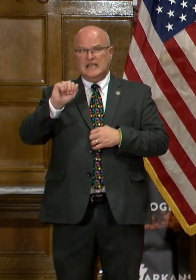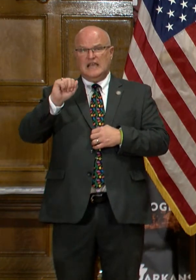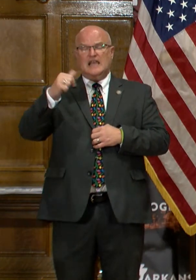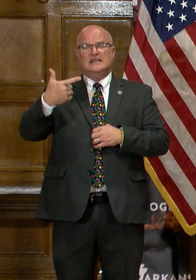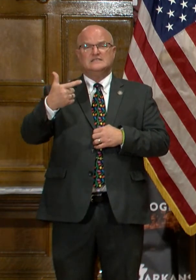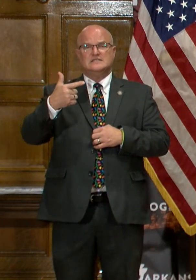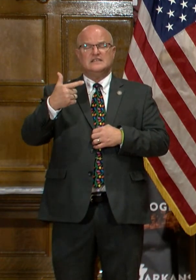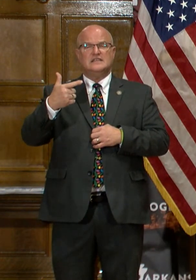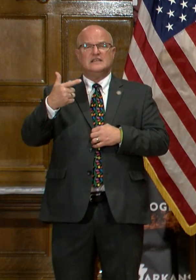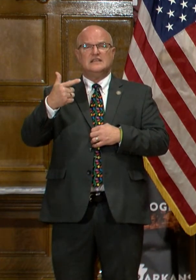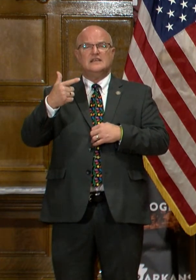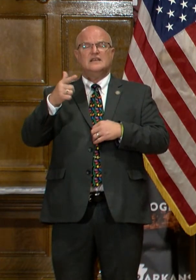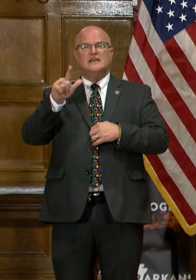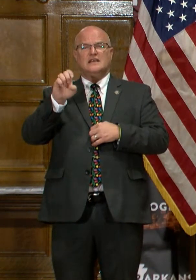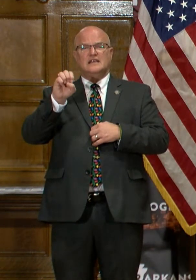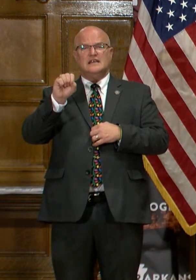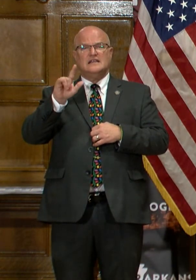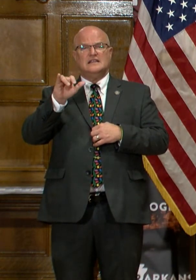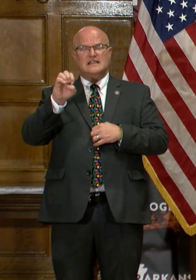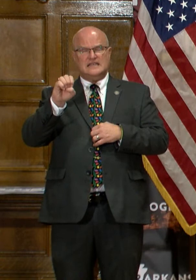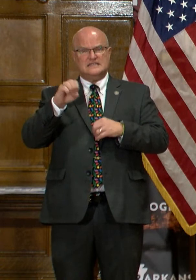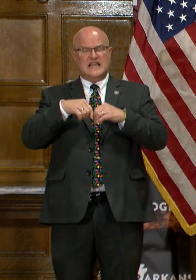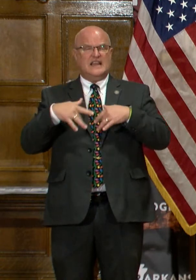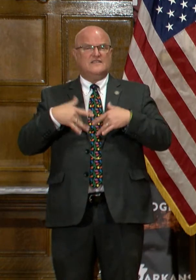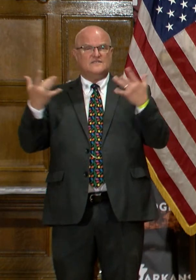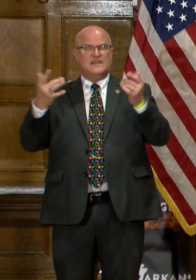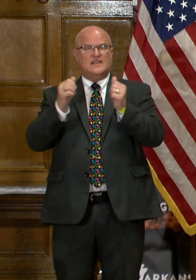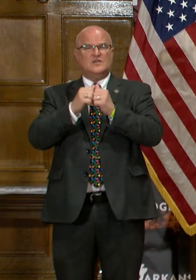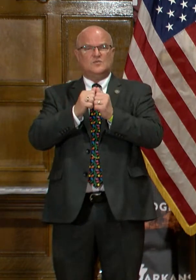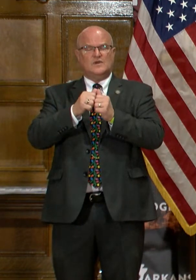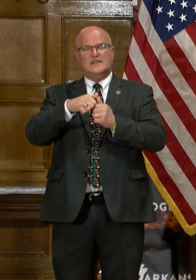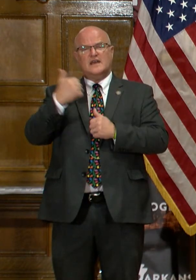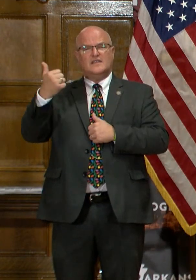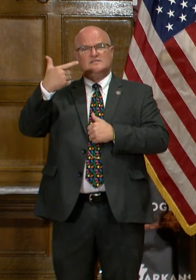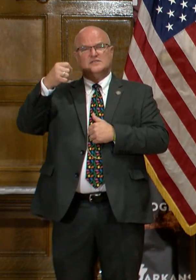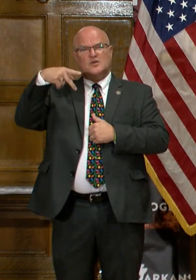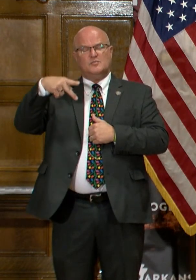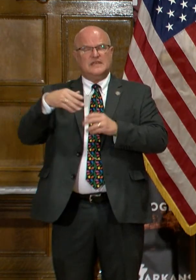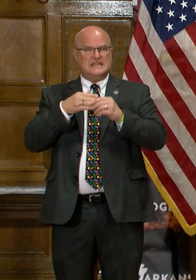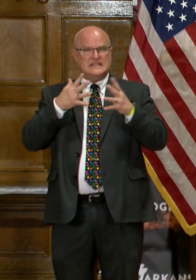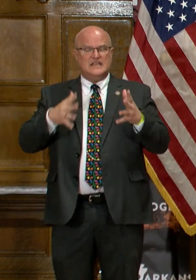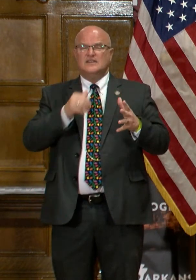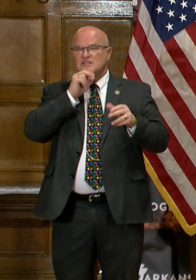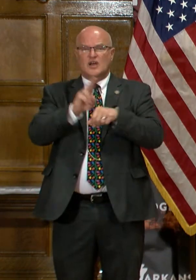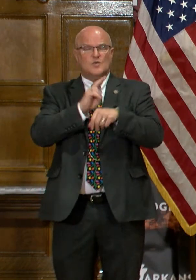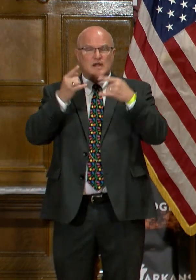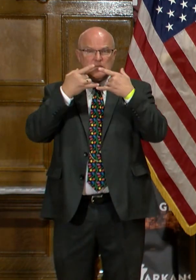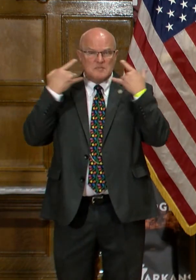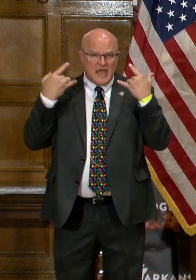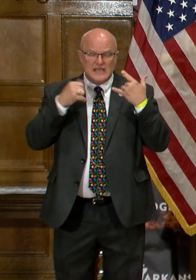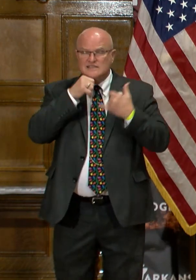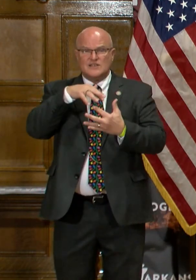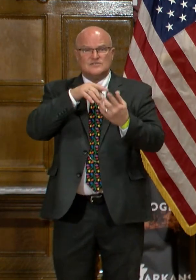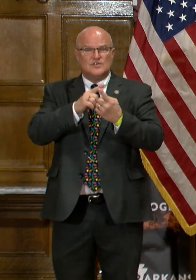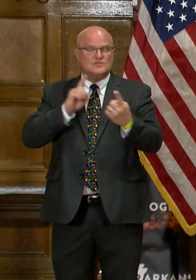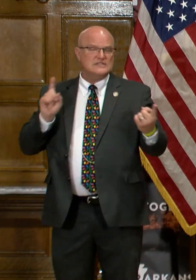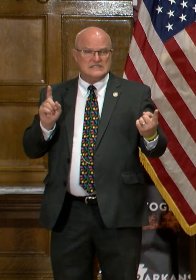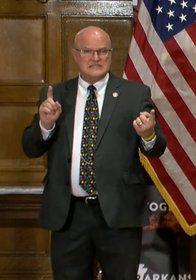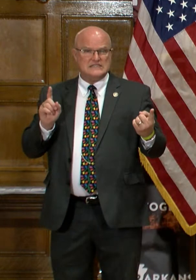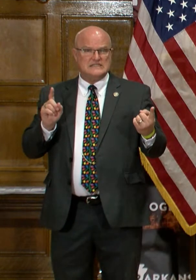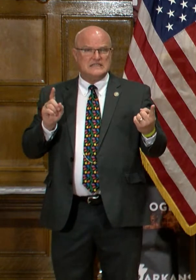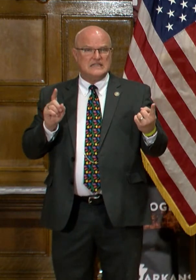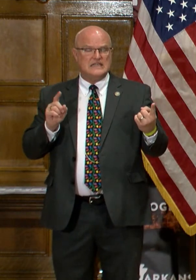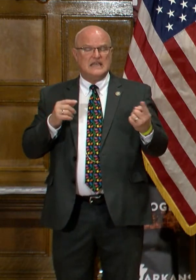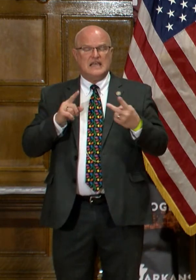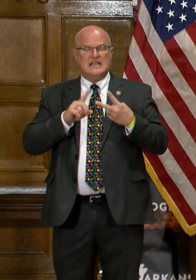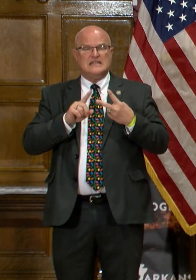Leslie Rutledge post photos at an event with fellow GOP leaders not wearing masks, not social distancing?